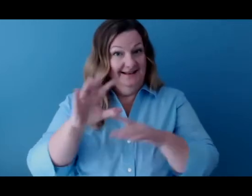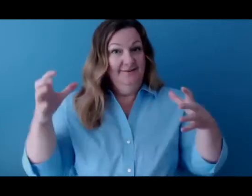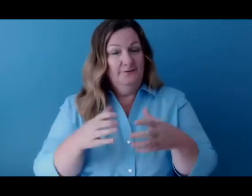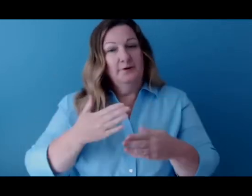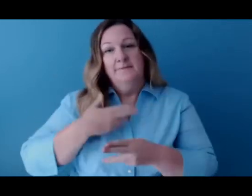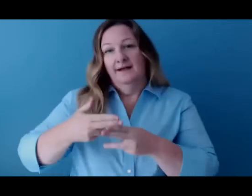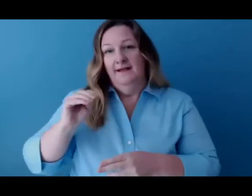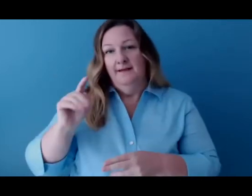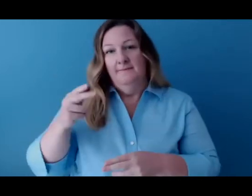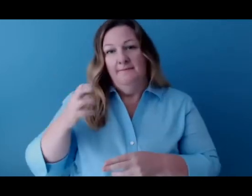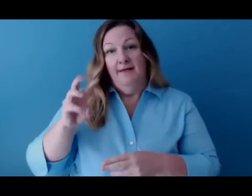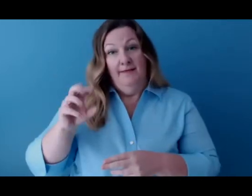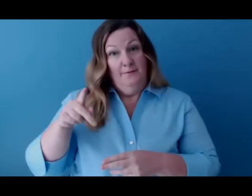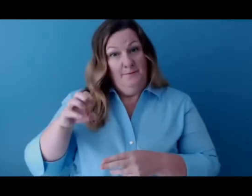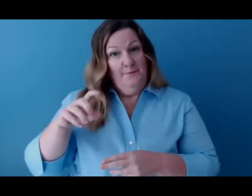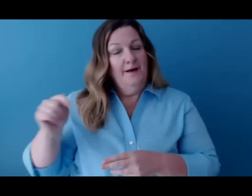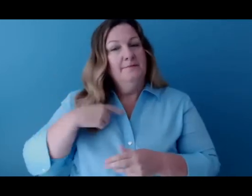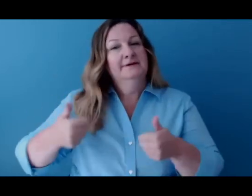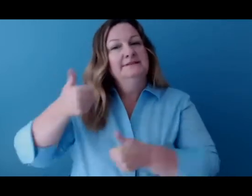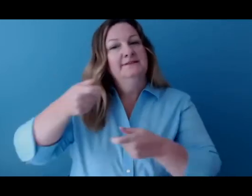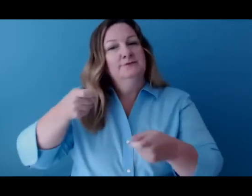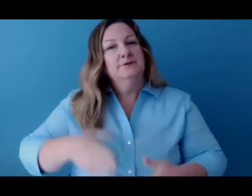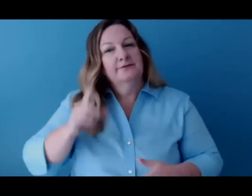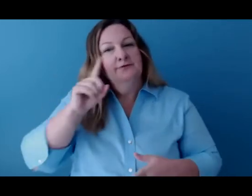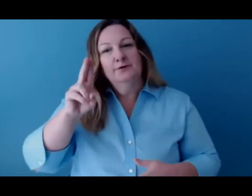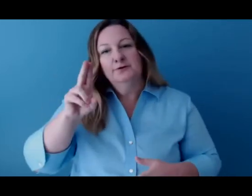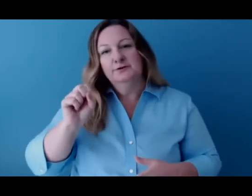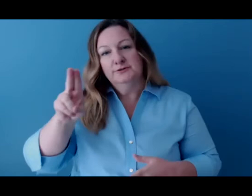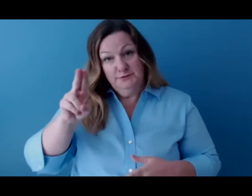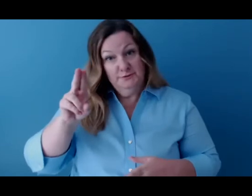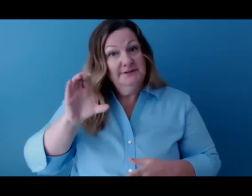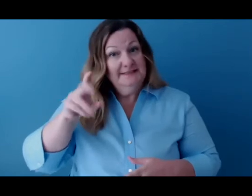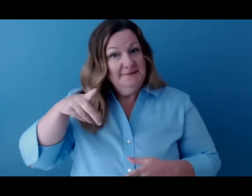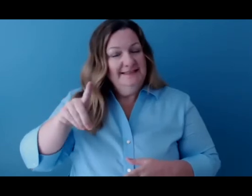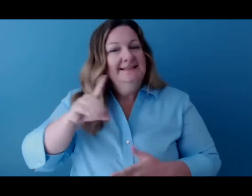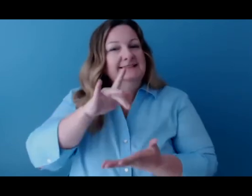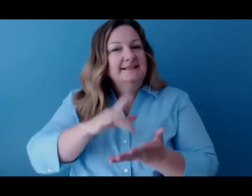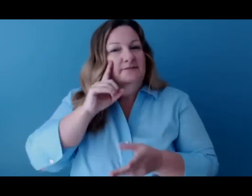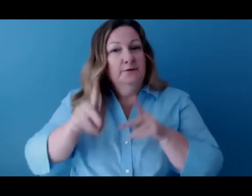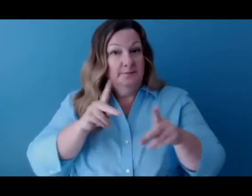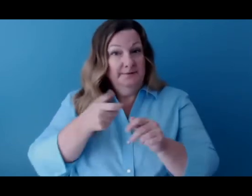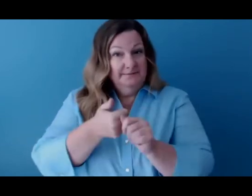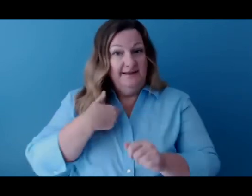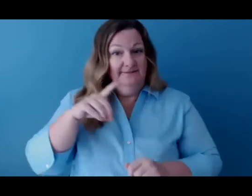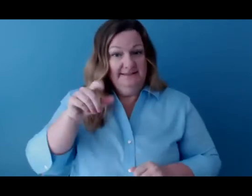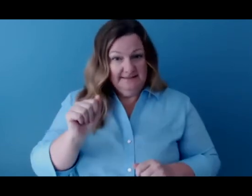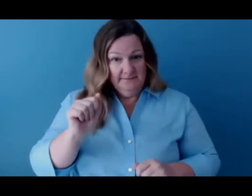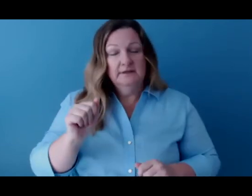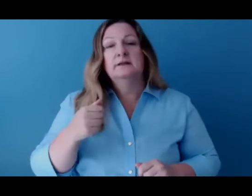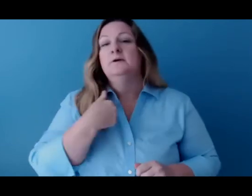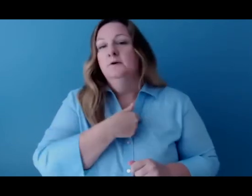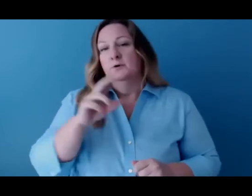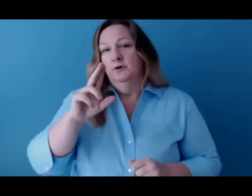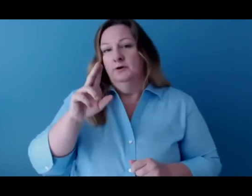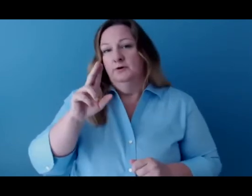I'm the executive director of the Utah State University Center for Persons with Disabilities. We are Utah's University Center